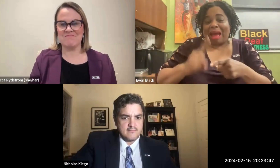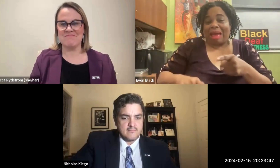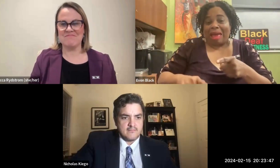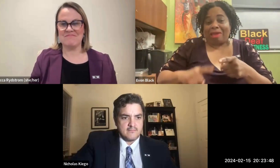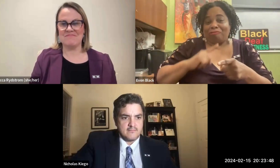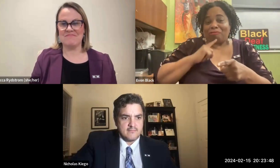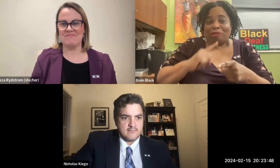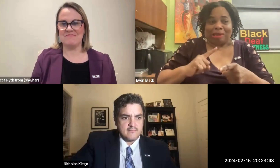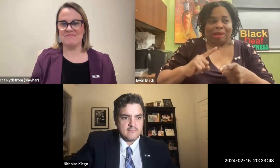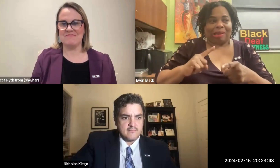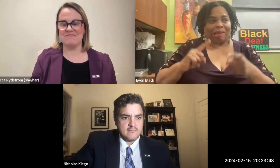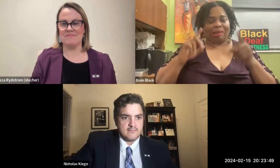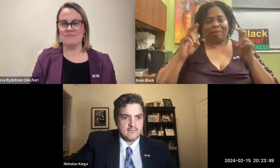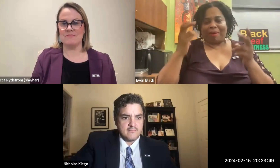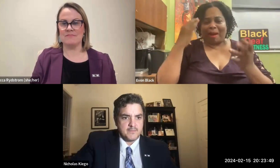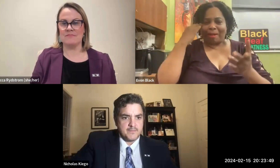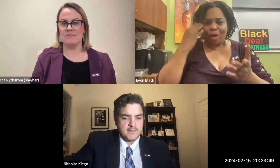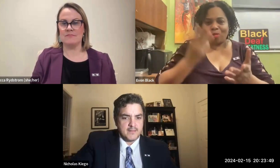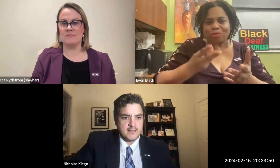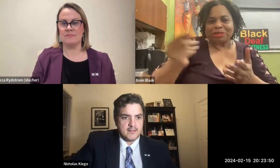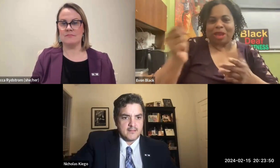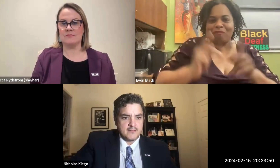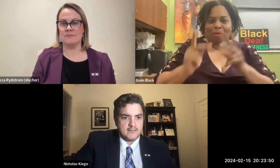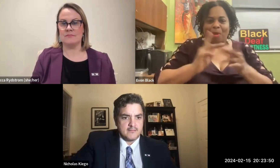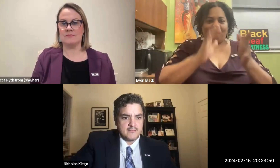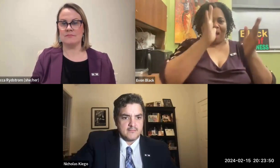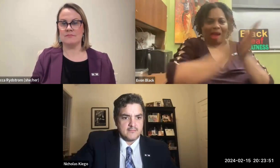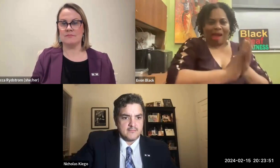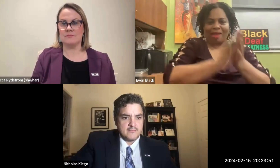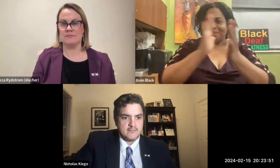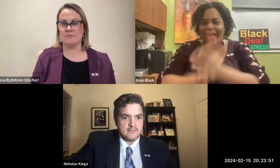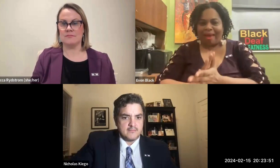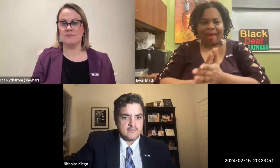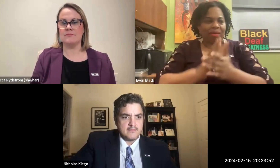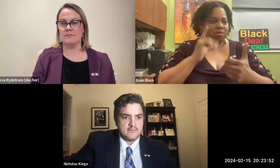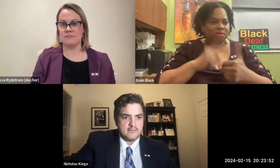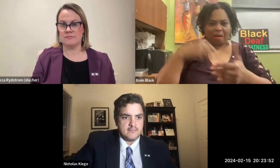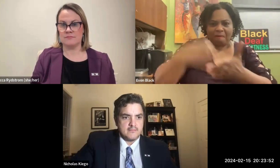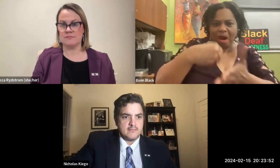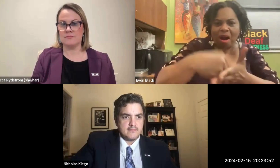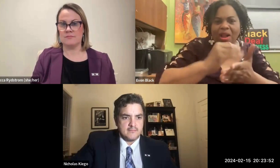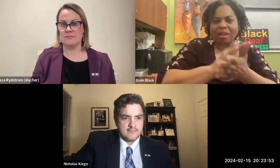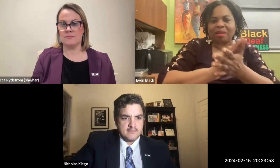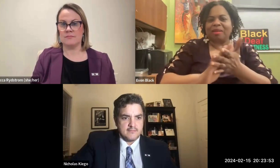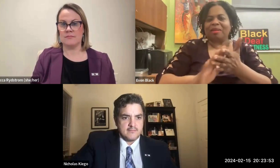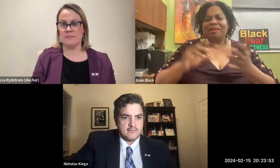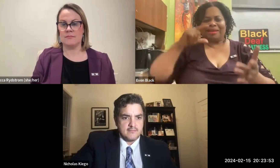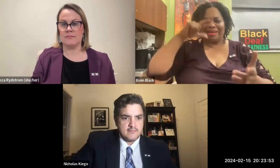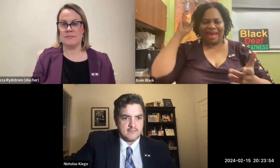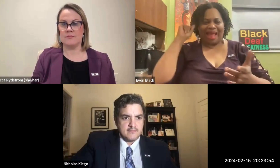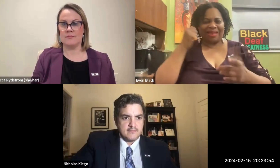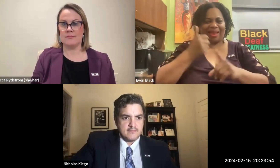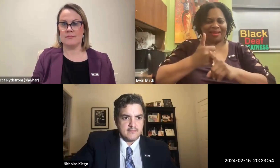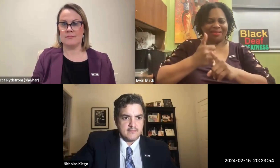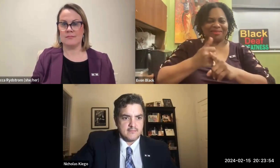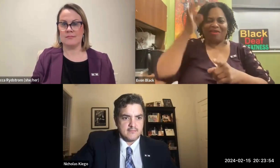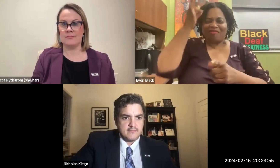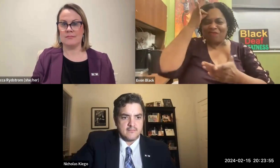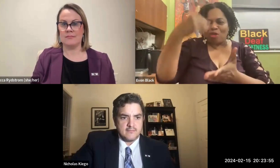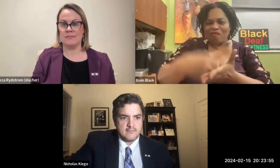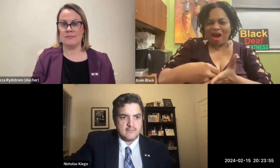to listening to members of the community to learn your thoughts or opinions about this issue. I know several people have asked the question about